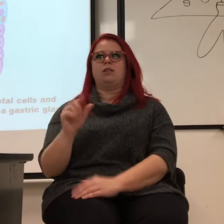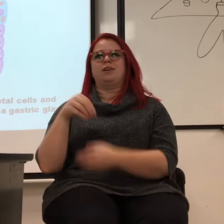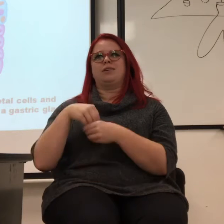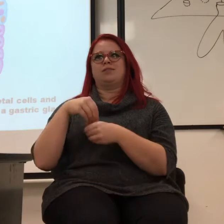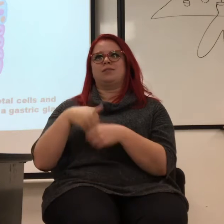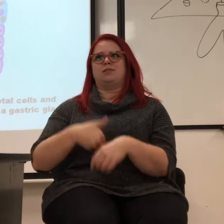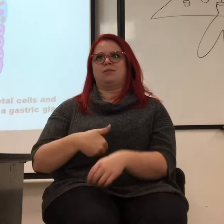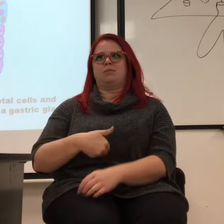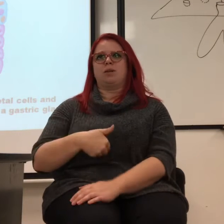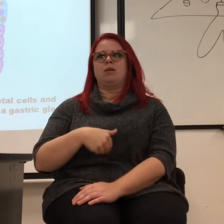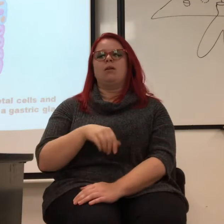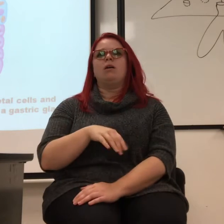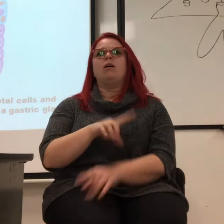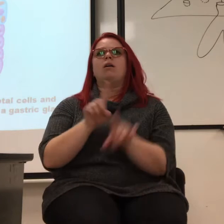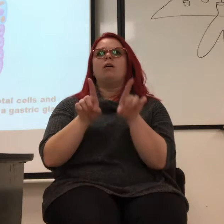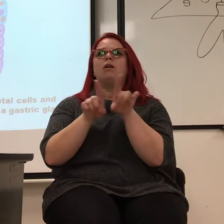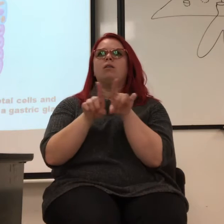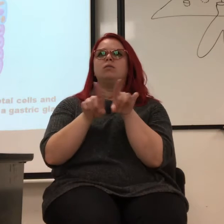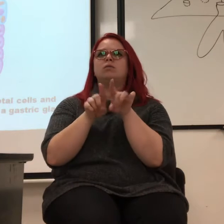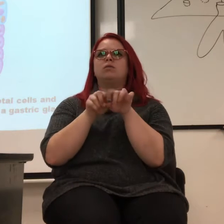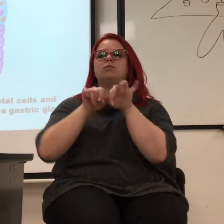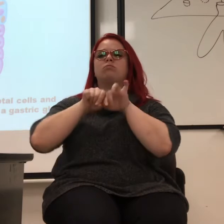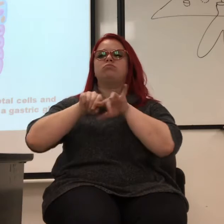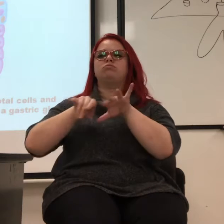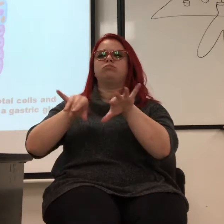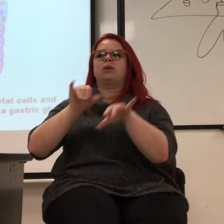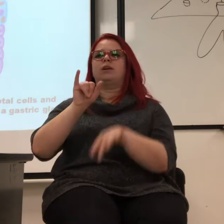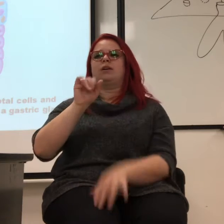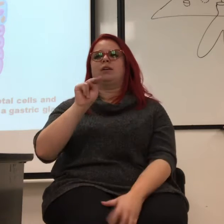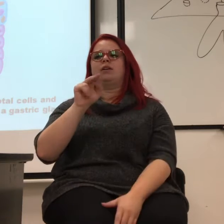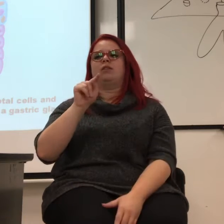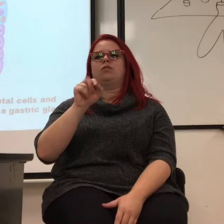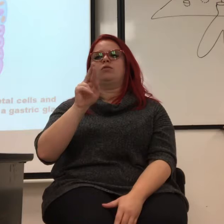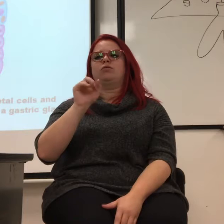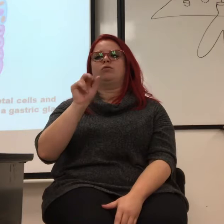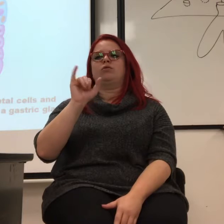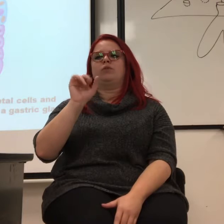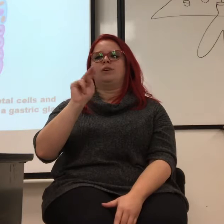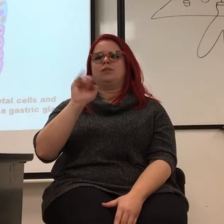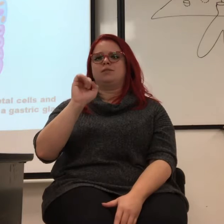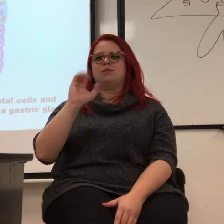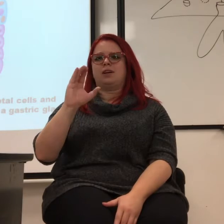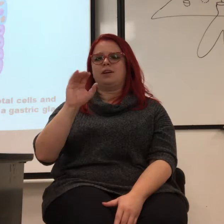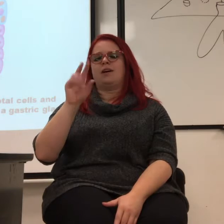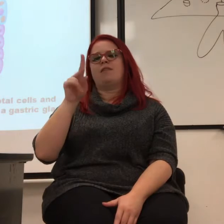They also secrete intrinsic factor.